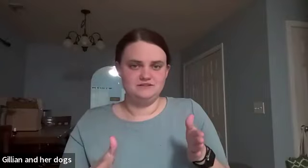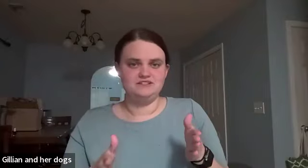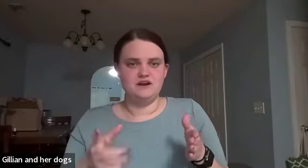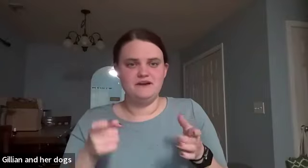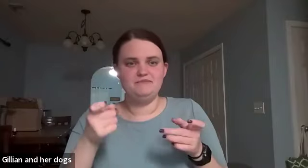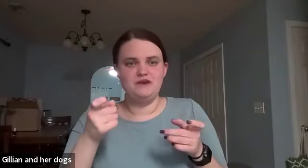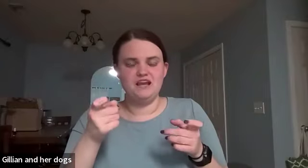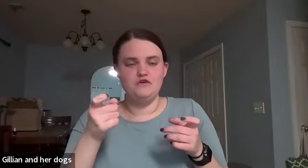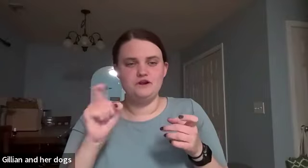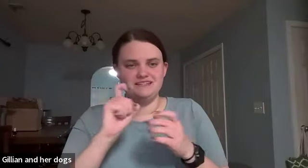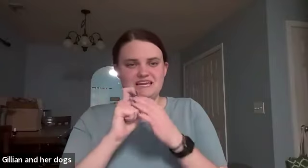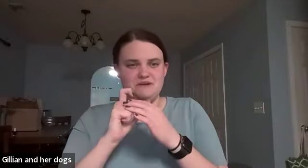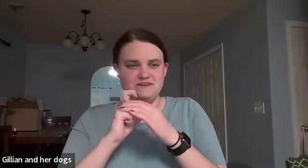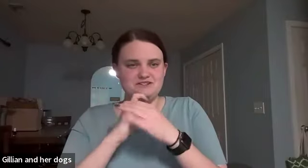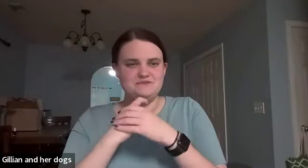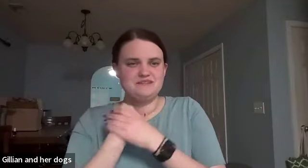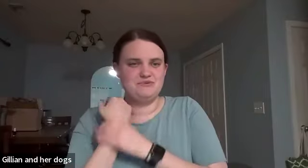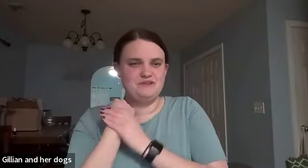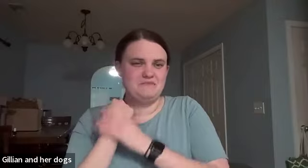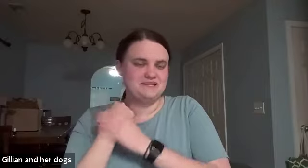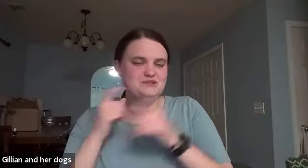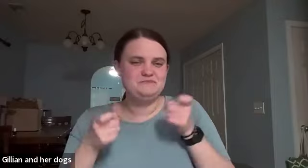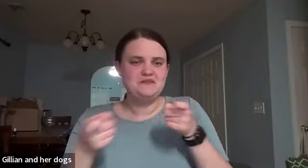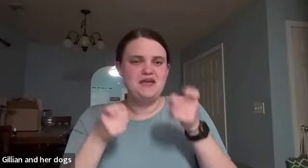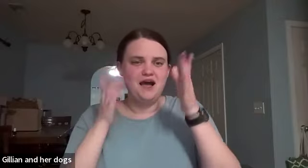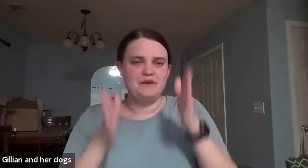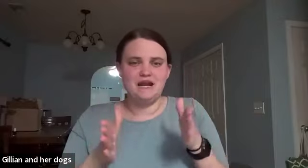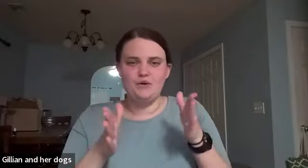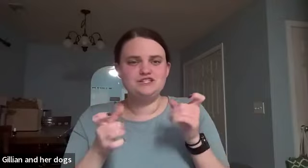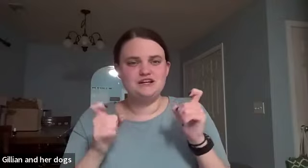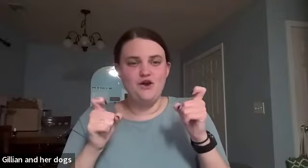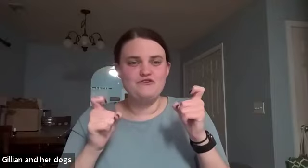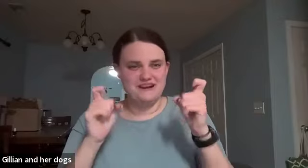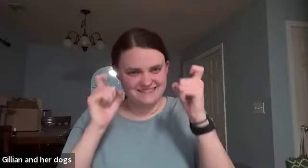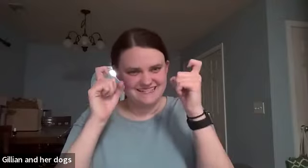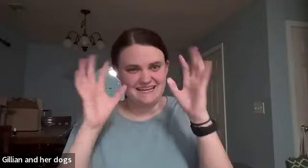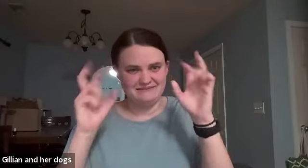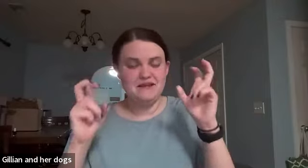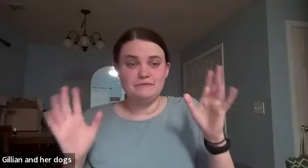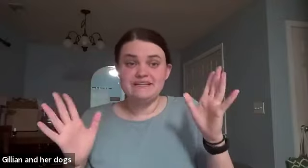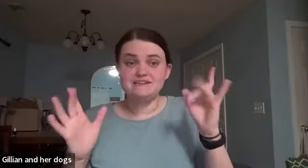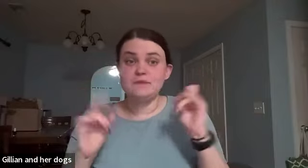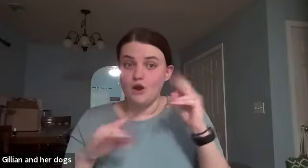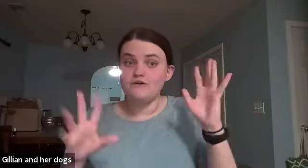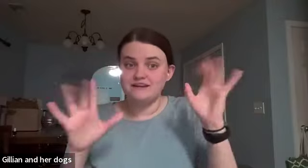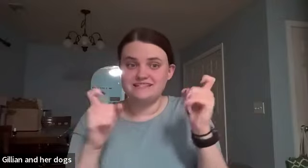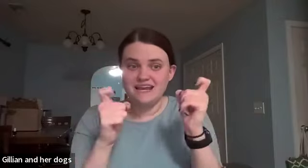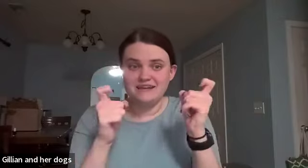manager. Sorry, if I over enunciate my fingers, sometimes I pull like a muscle. And I always try to over enunciate. Basically, I'm over enunciating